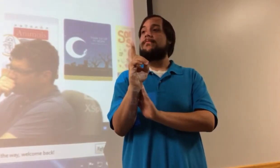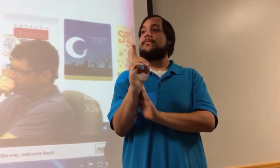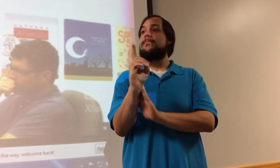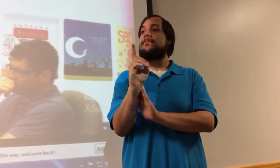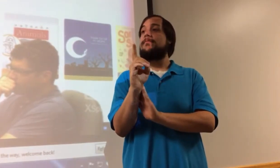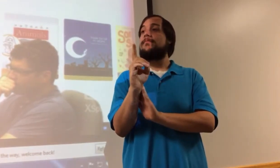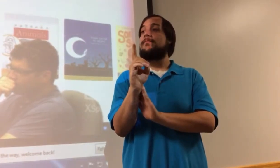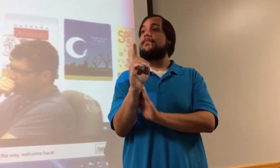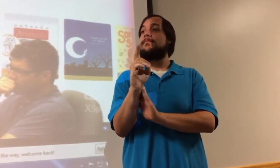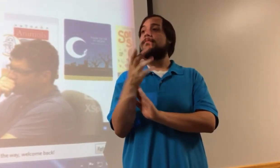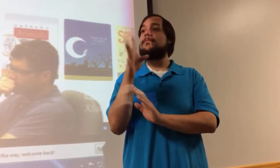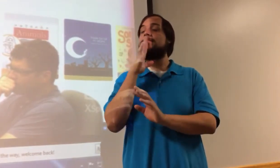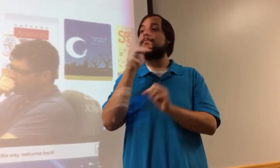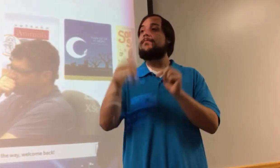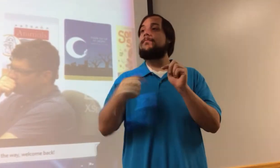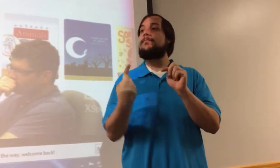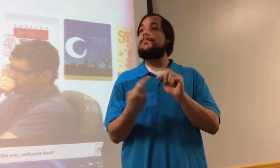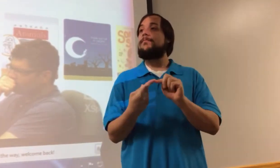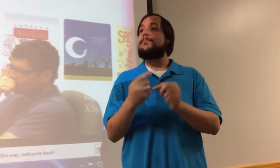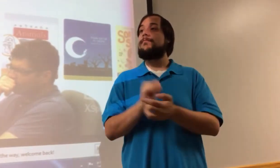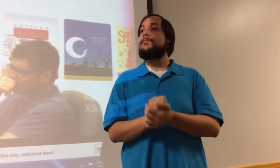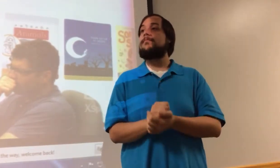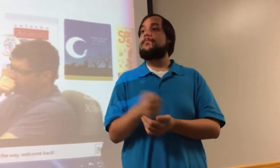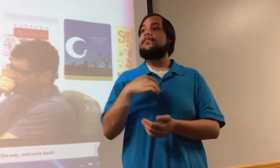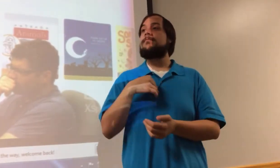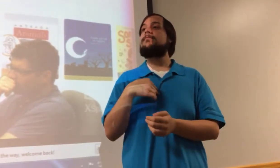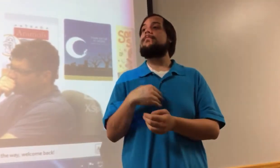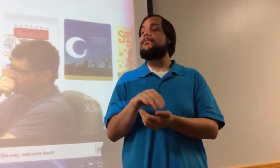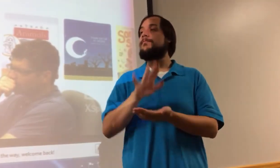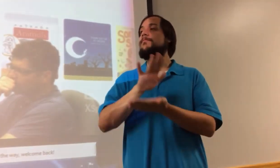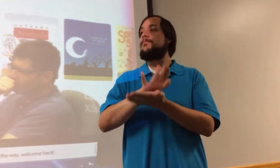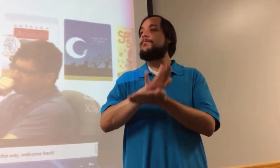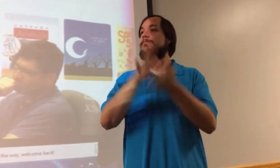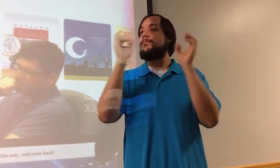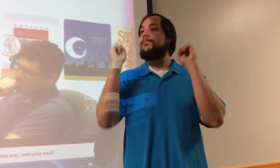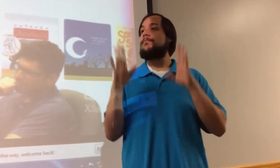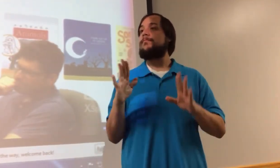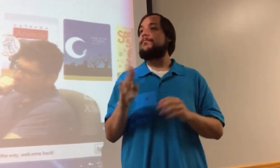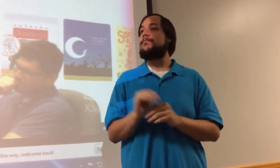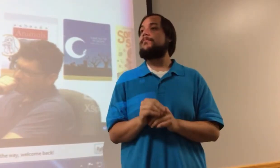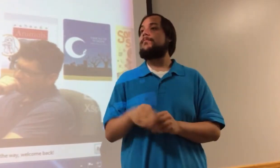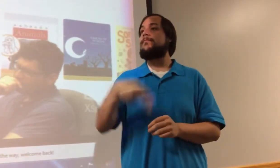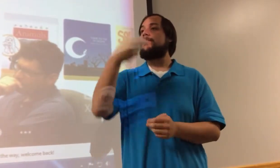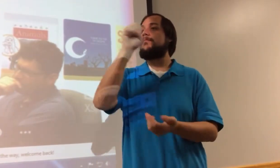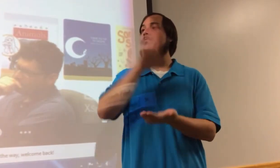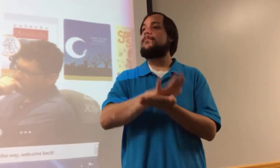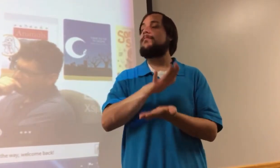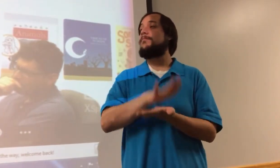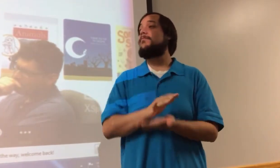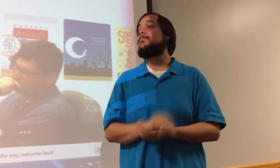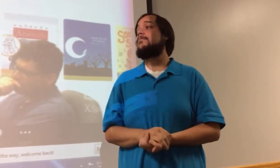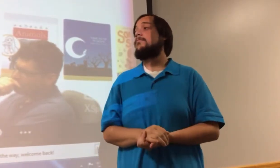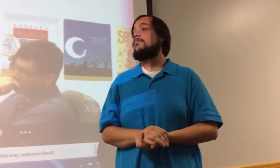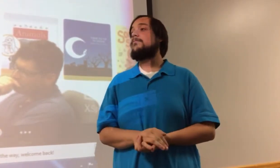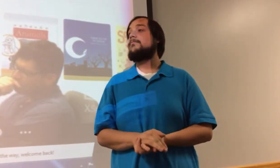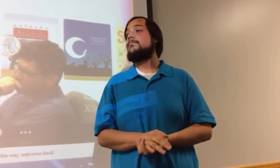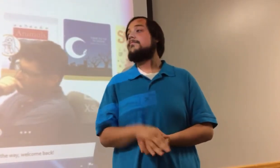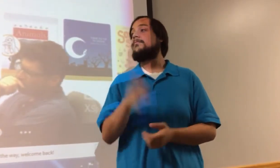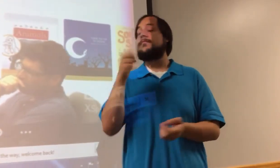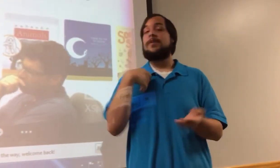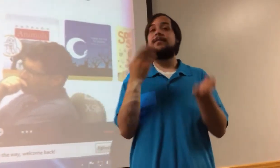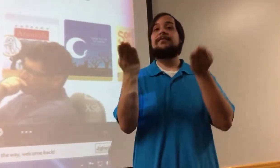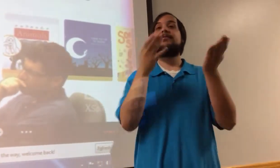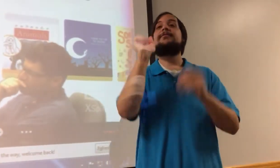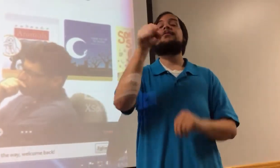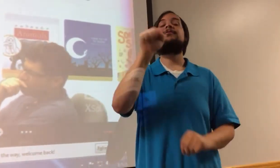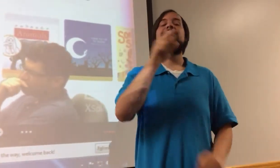You had talked about, being a middle school teacher, but how about high school? Do we use services from?